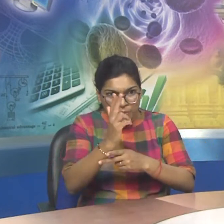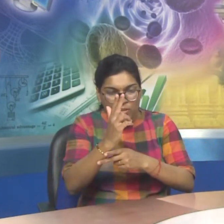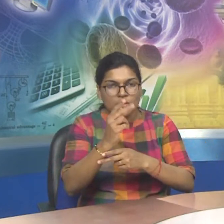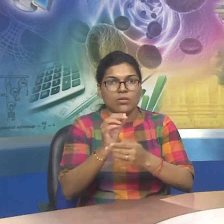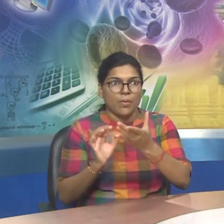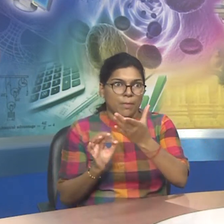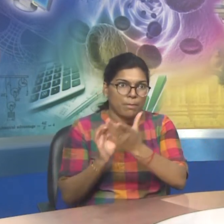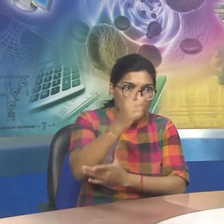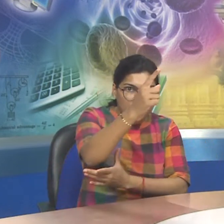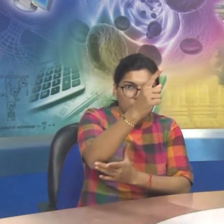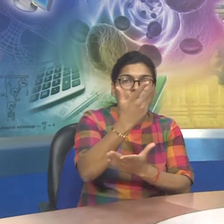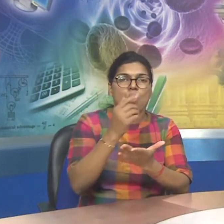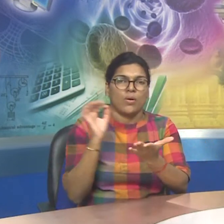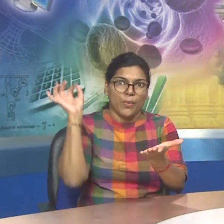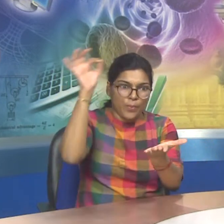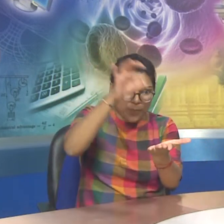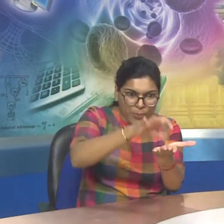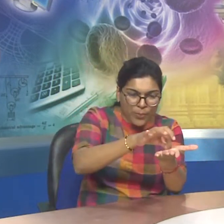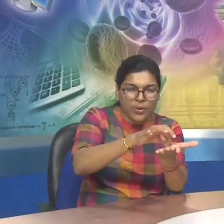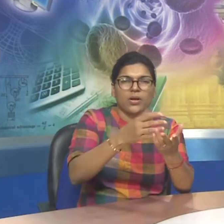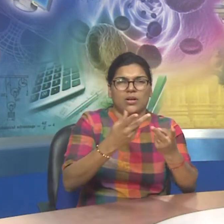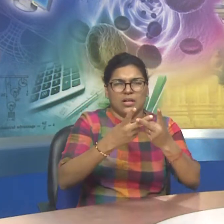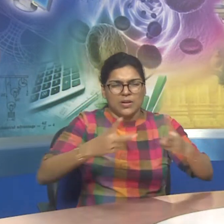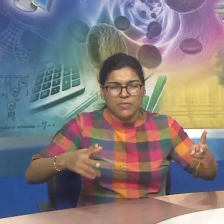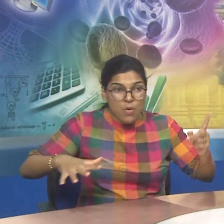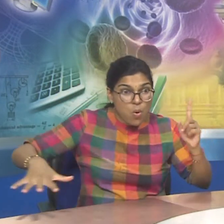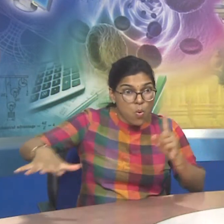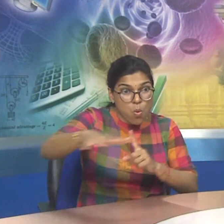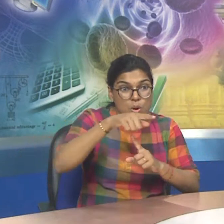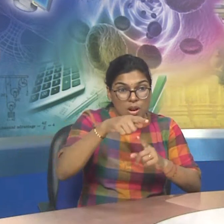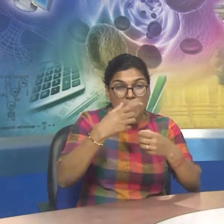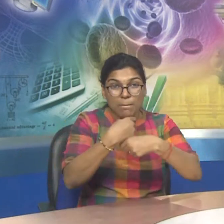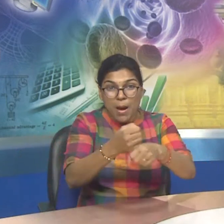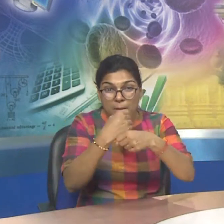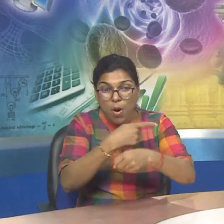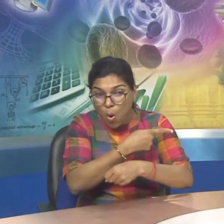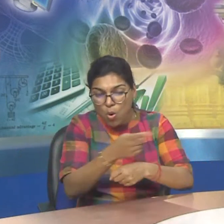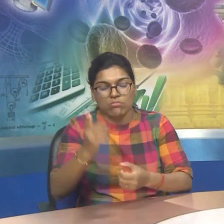is the first important thing.